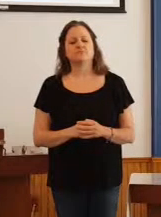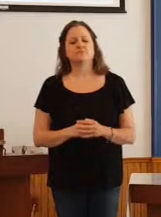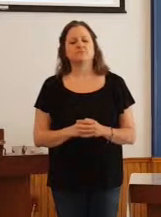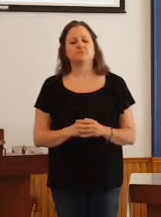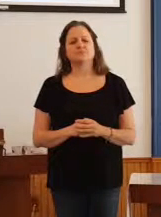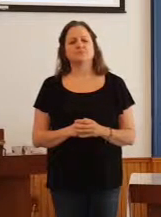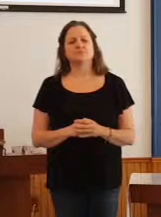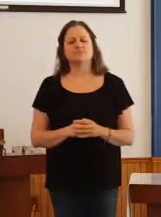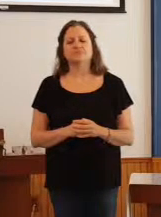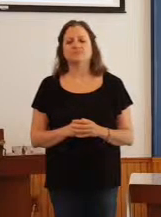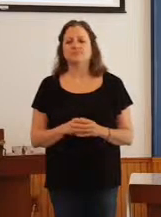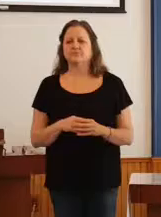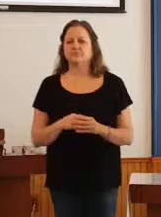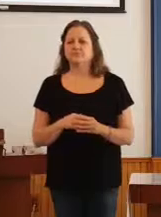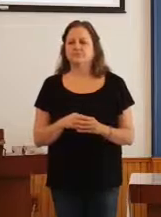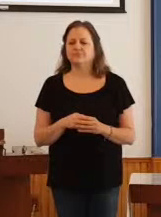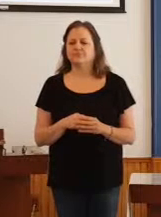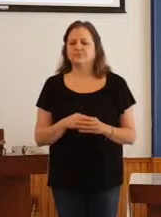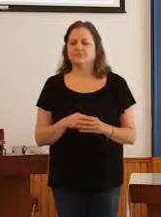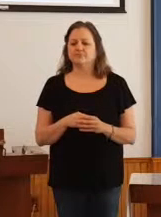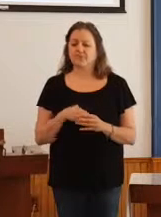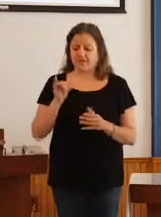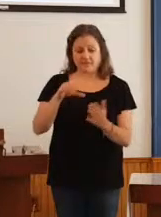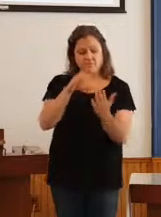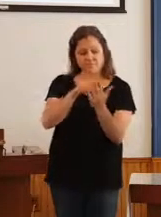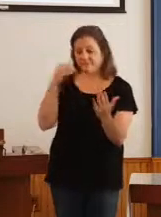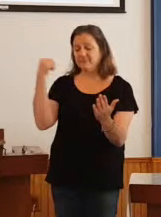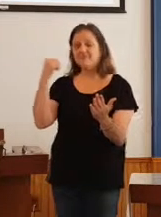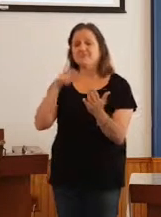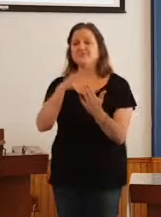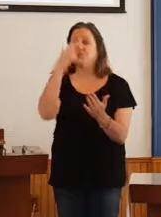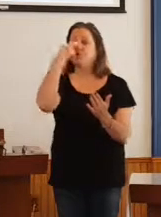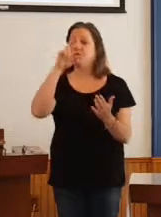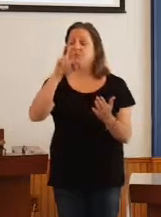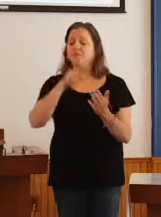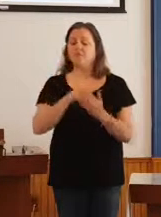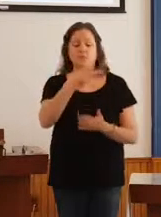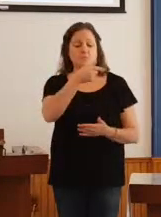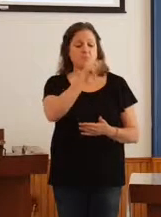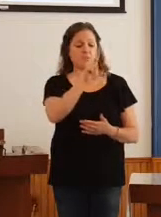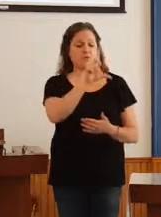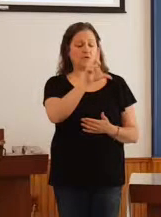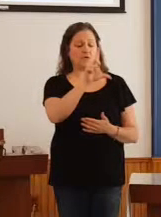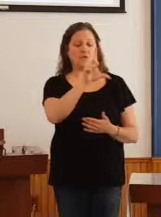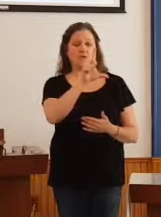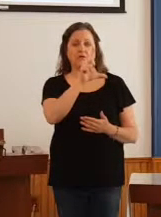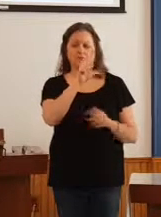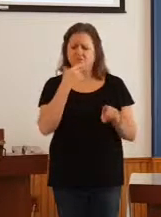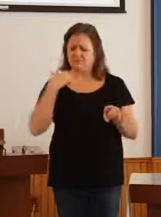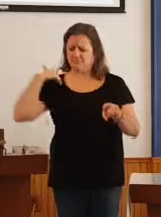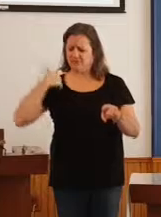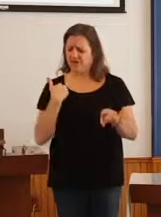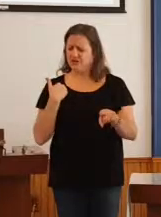And in this passage in Romans, Paul refers to an obligation of the Spirit.